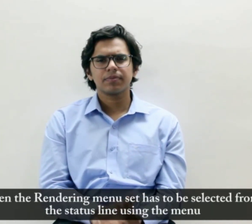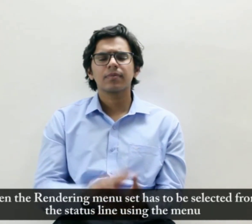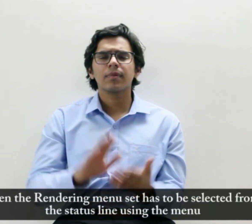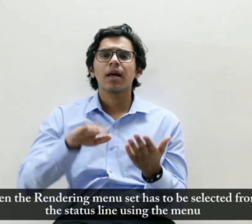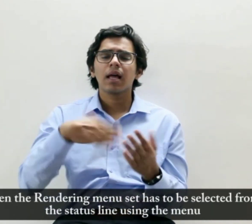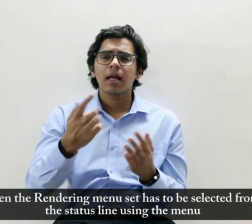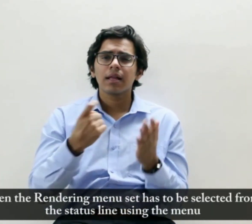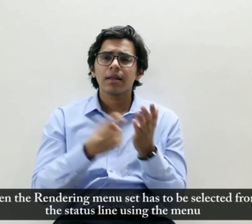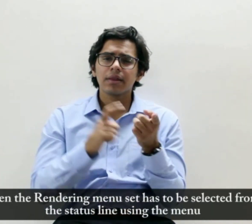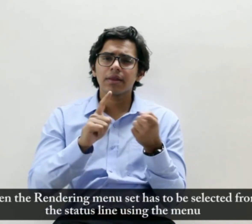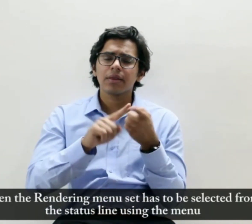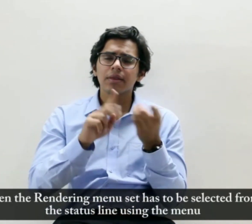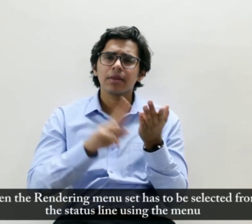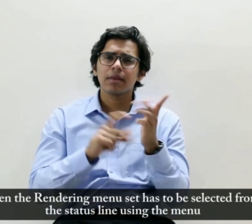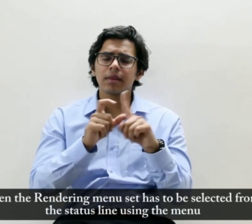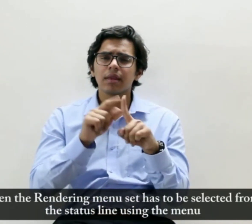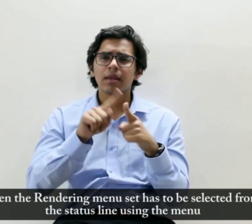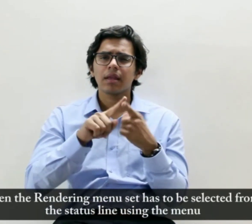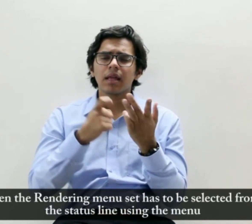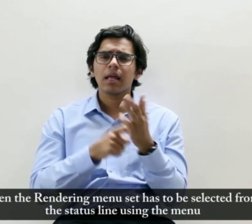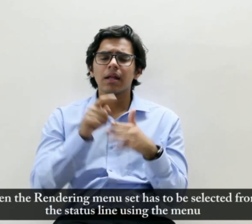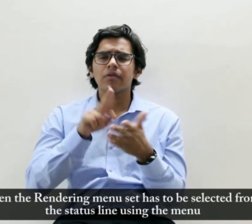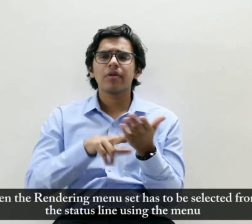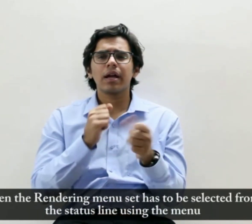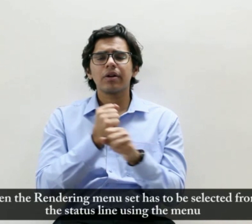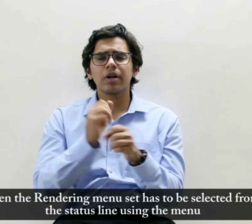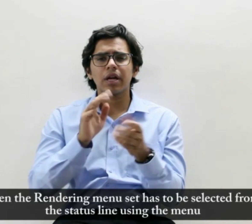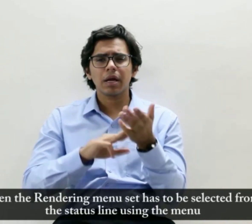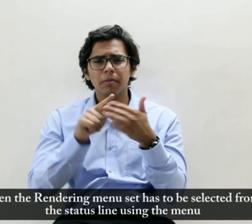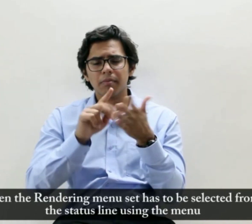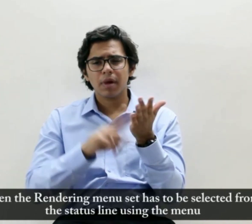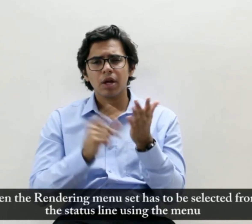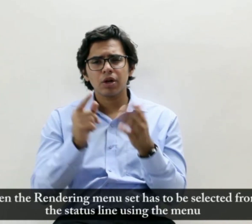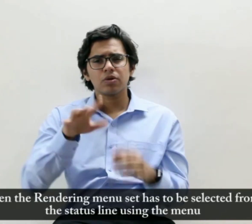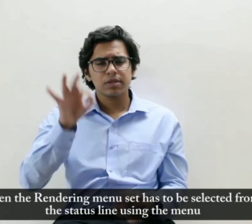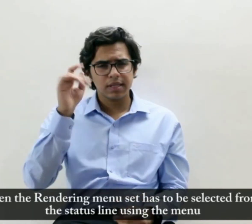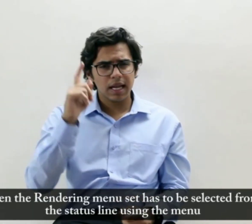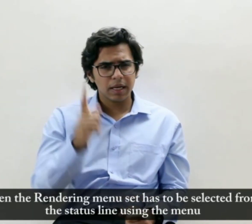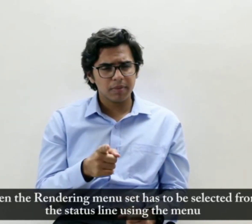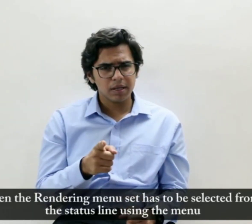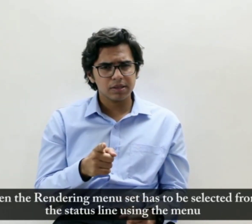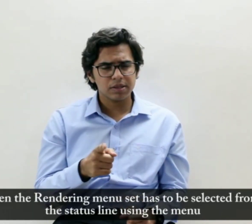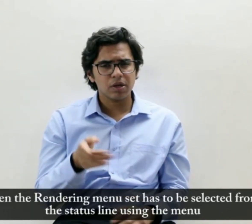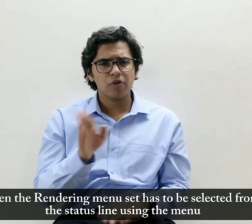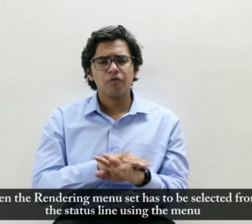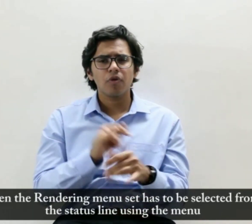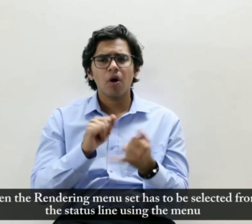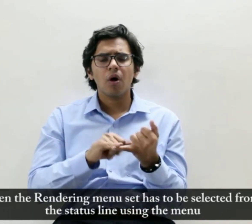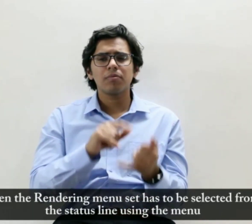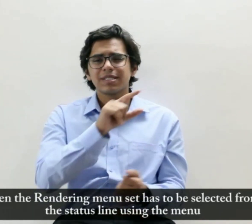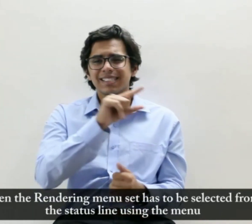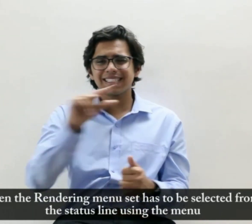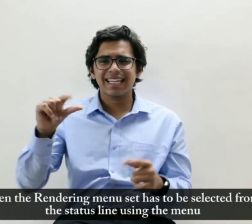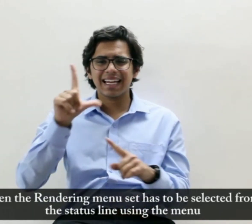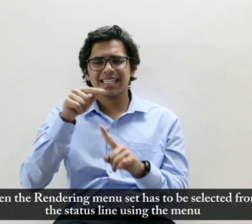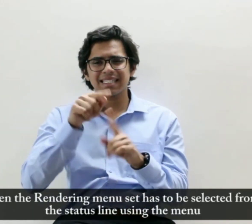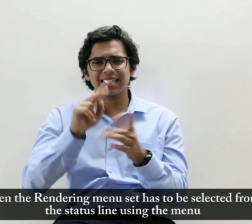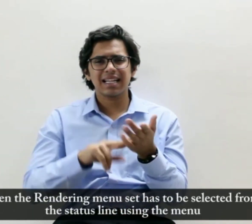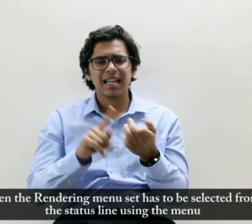Then the rendering menu set has to be selected from the status line using the